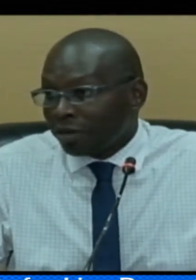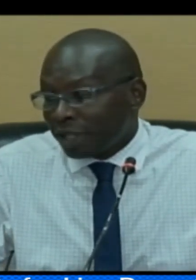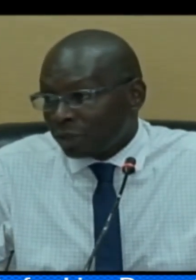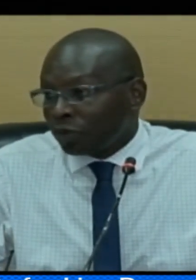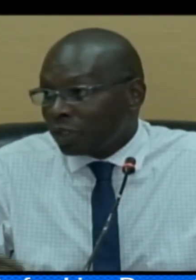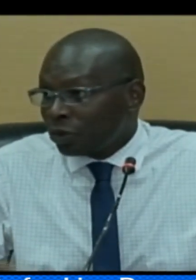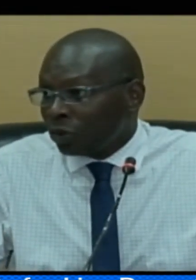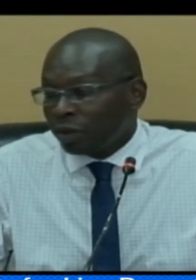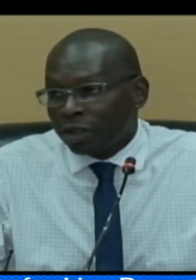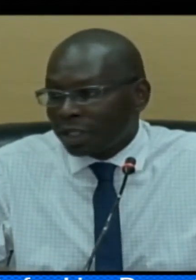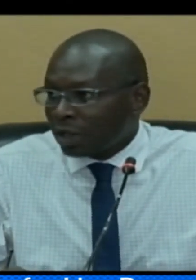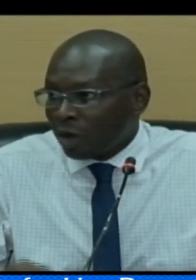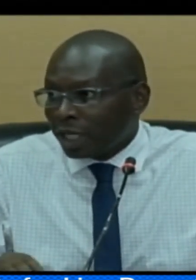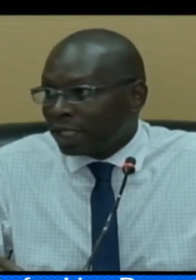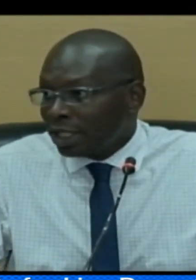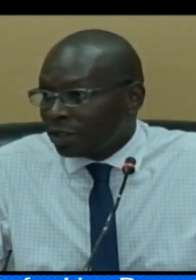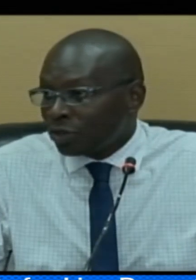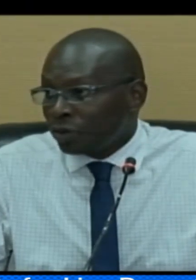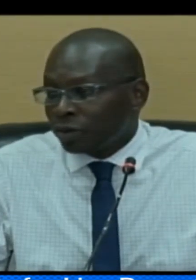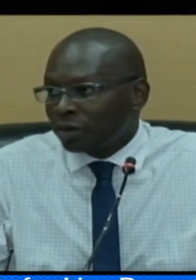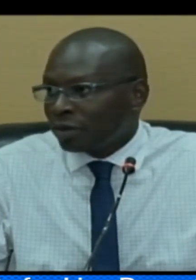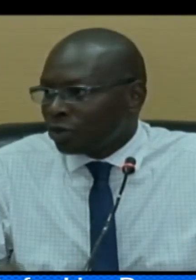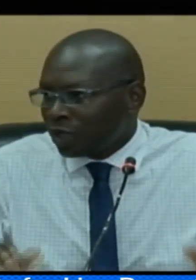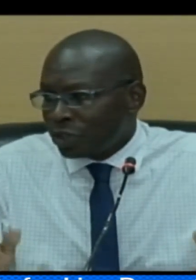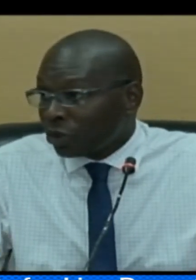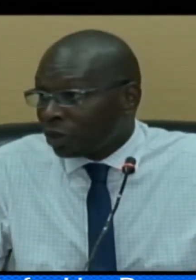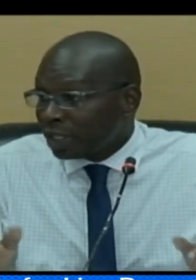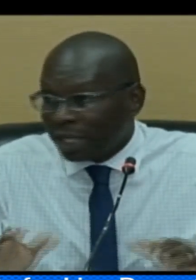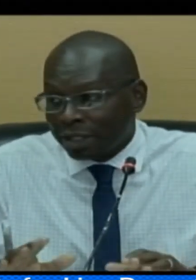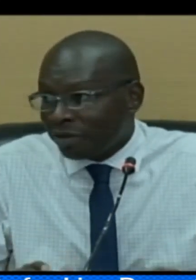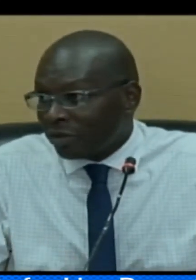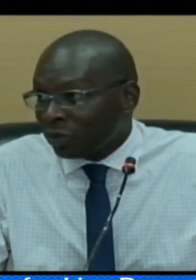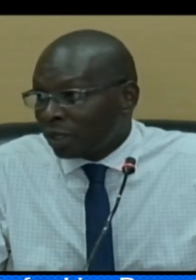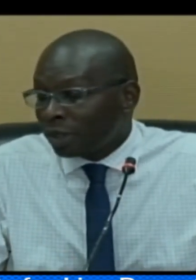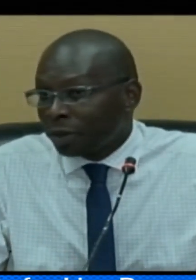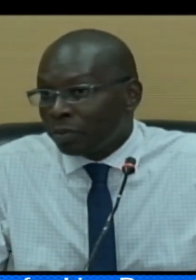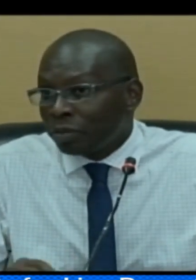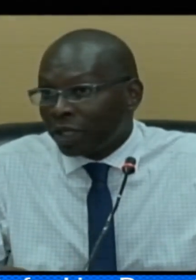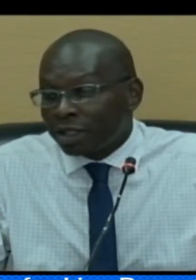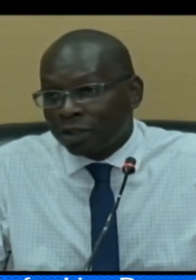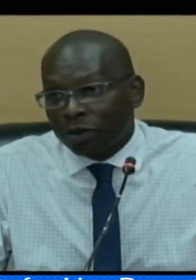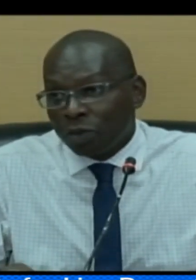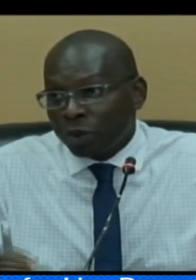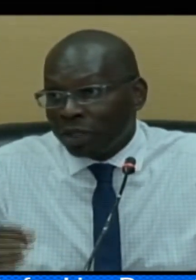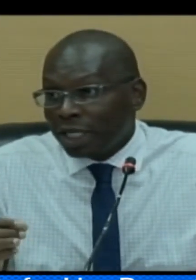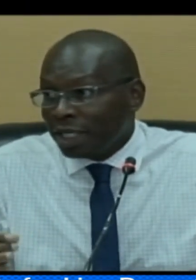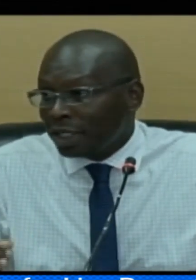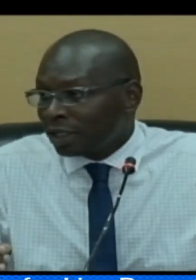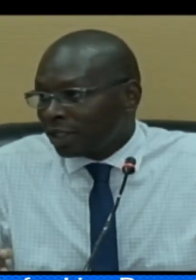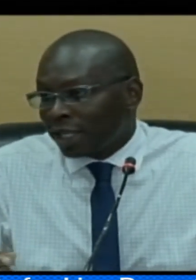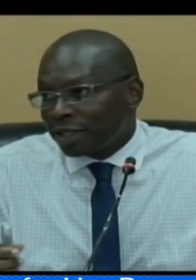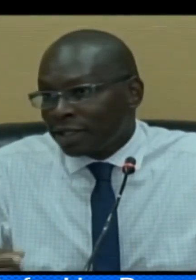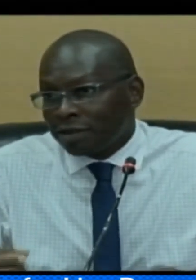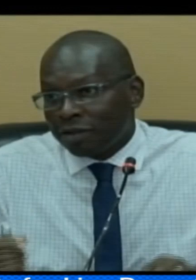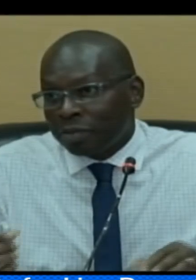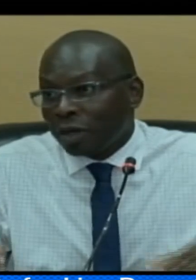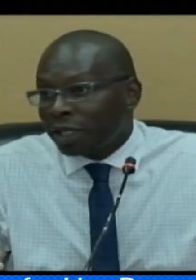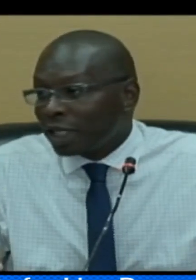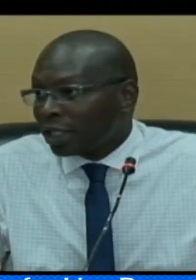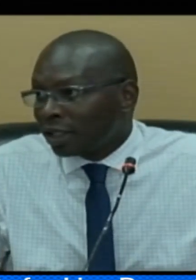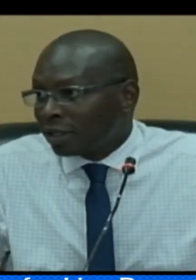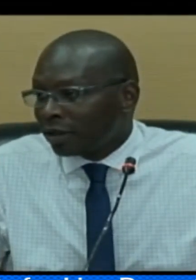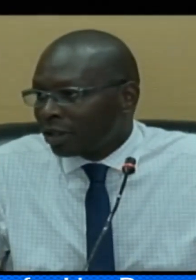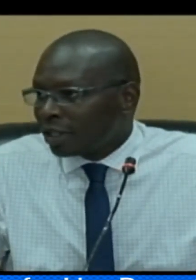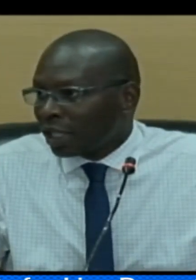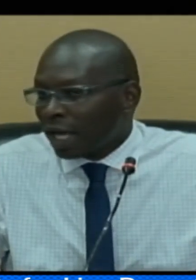The Ministry of Health will do all that it needs to ensure the health of everyone. But we would need the assistance of the